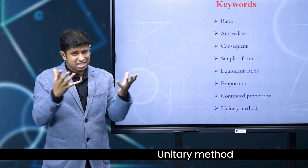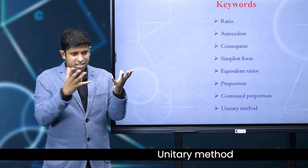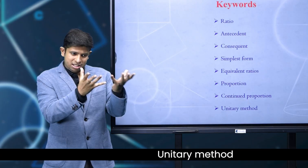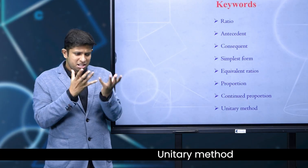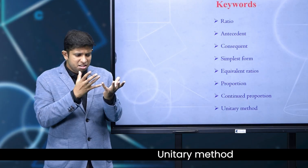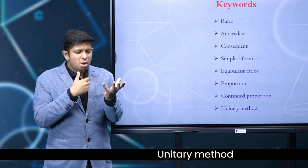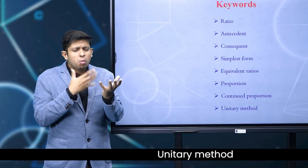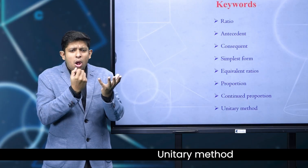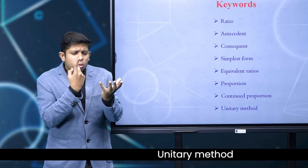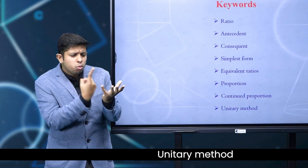unitary method.